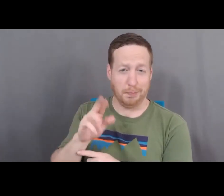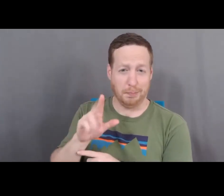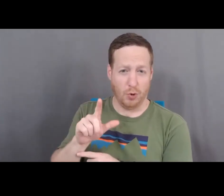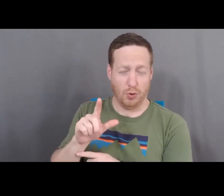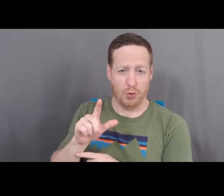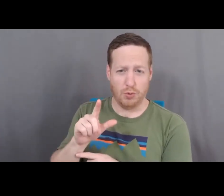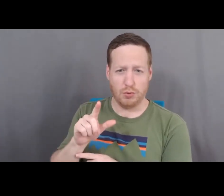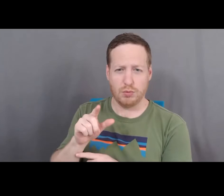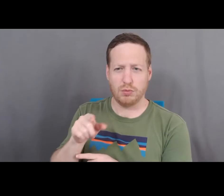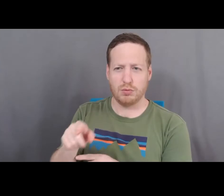When I first met Paul,